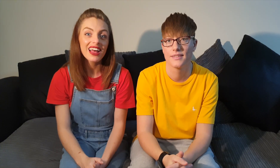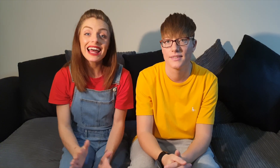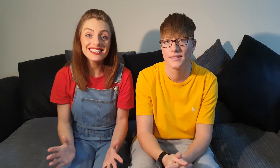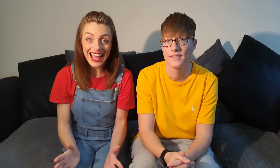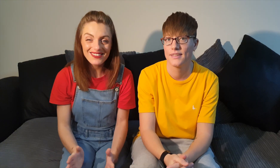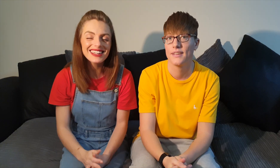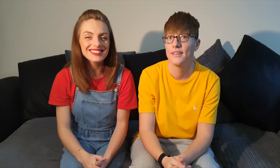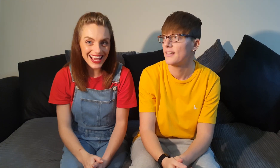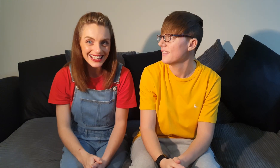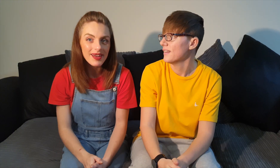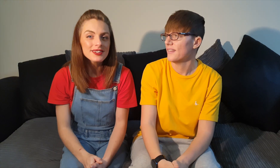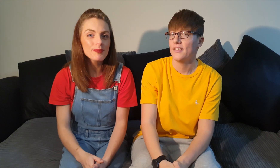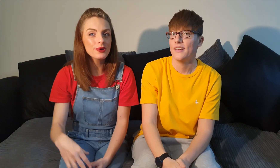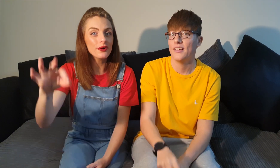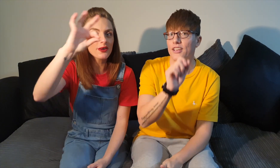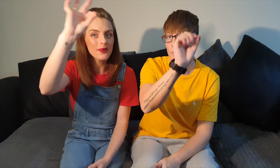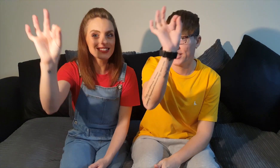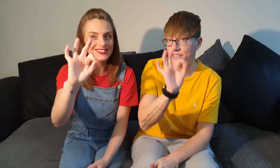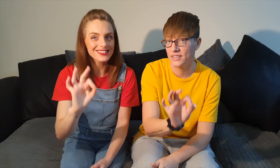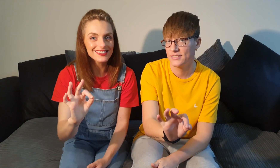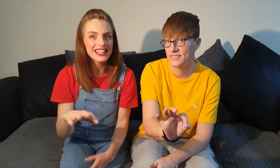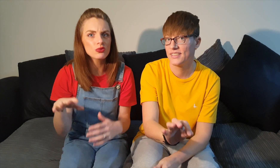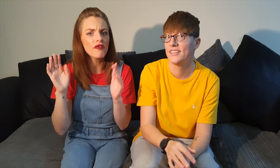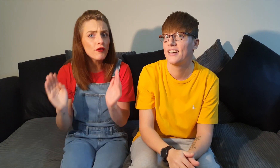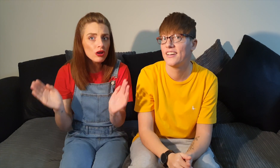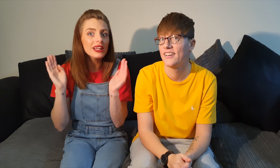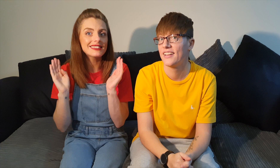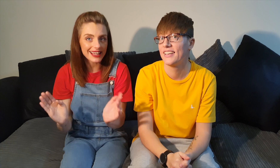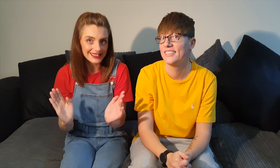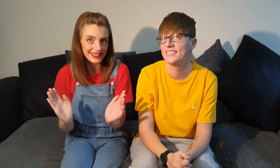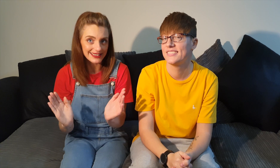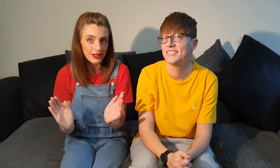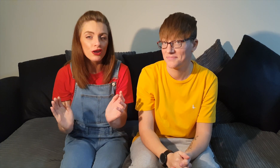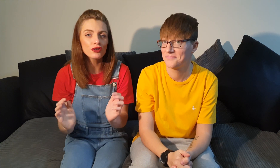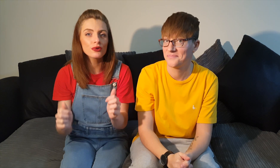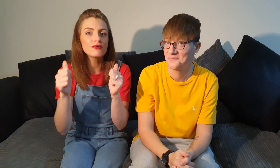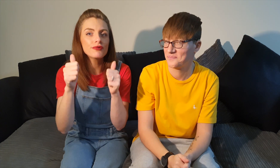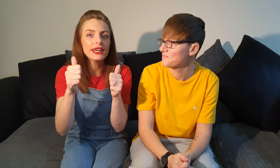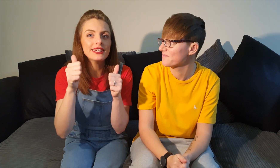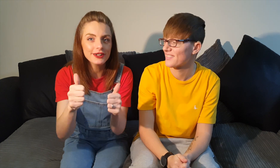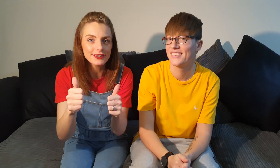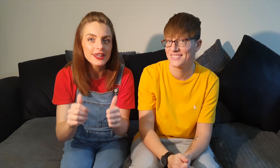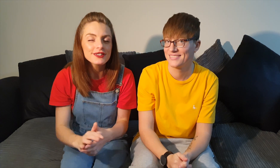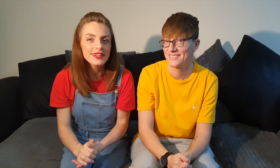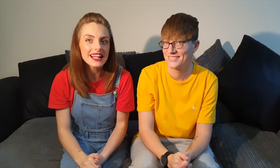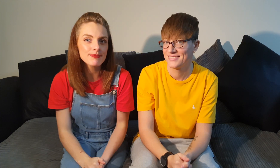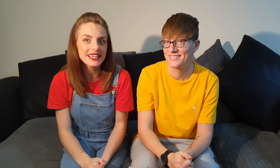And now it is time to put your questions into a full sentence. You're doing really good. So let's begin